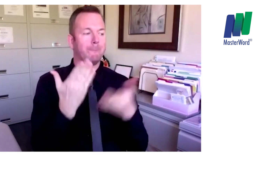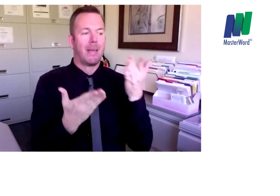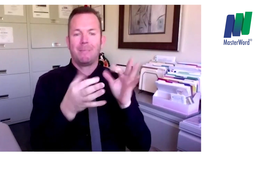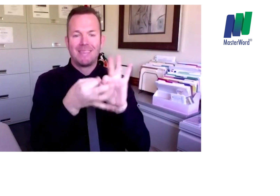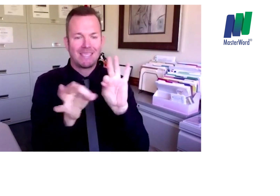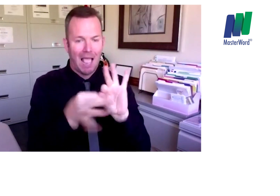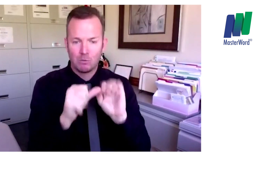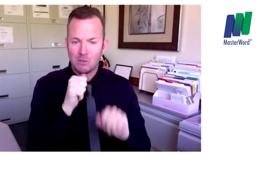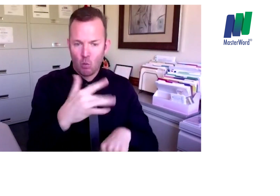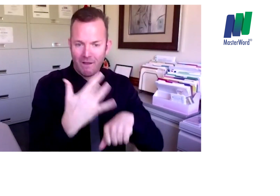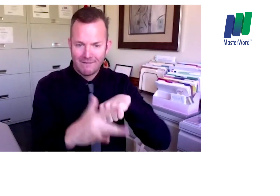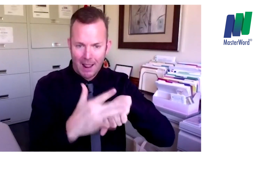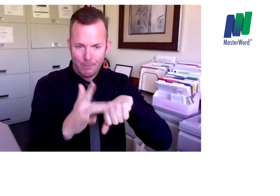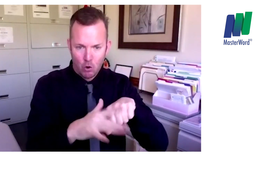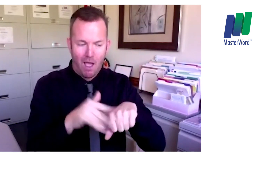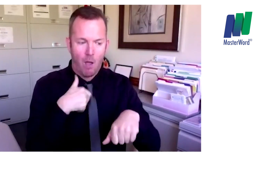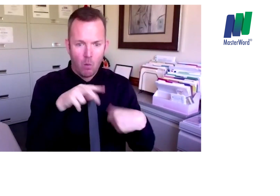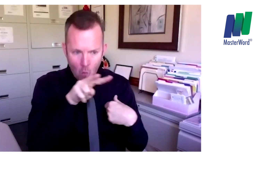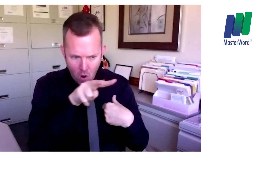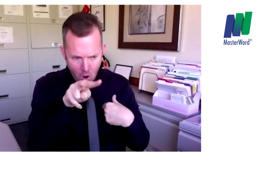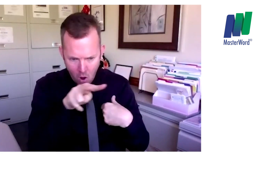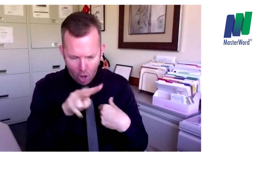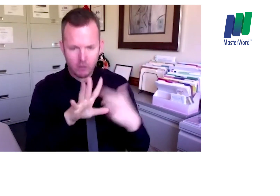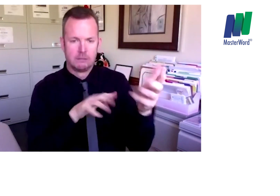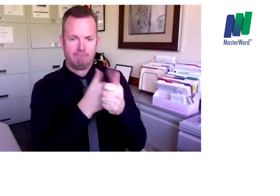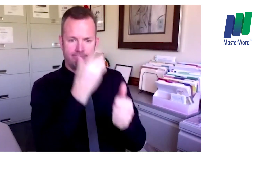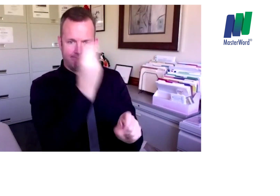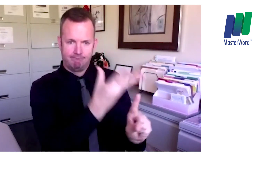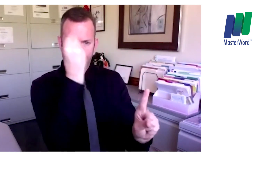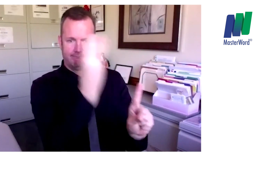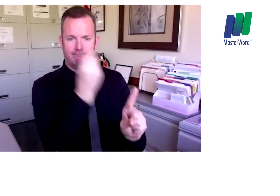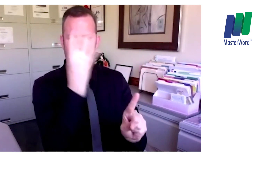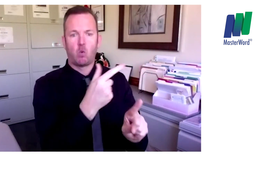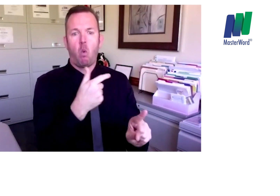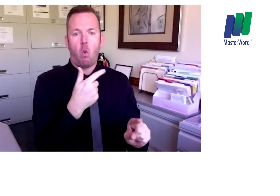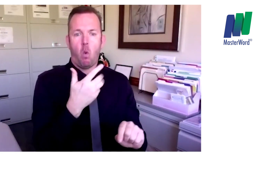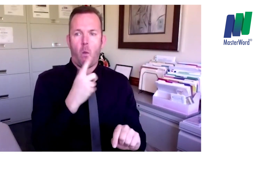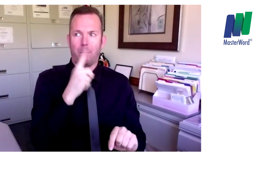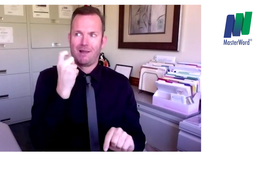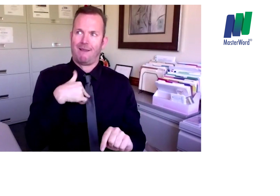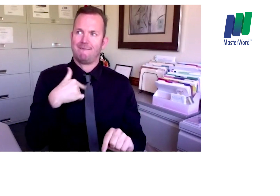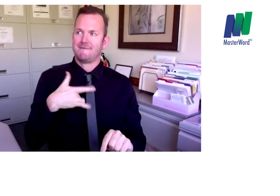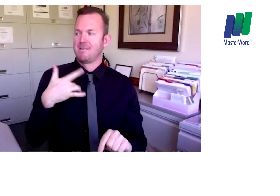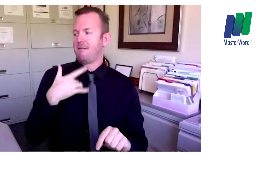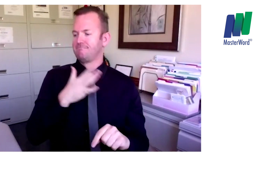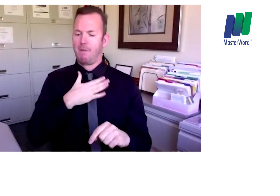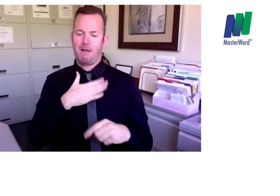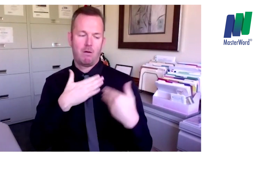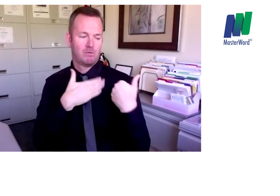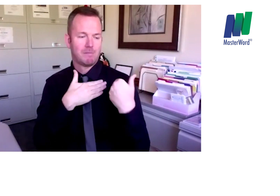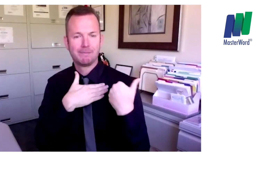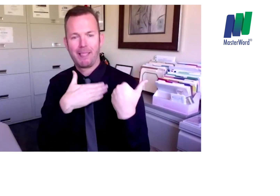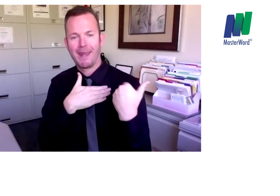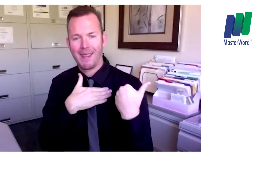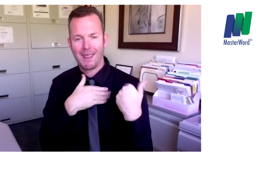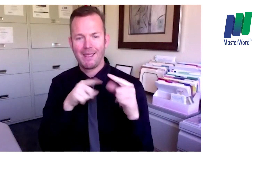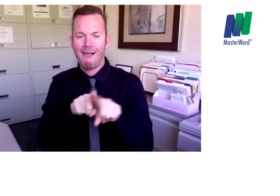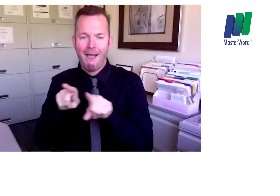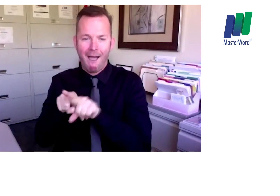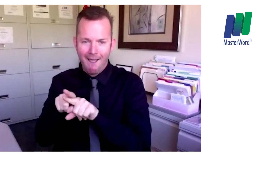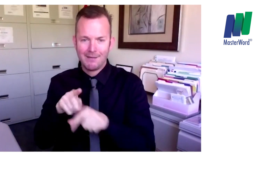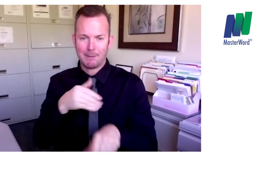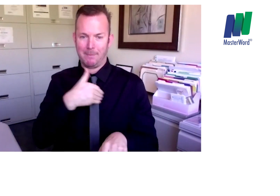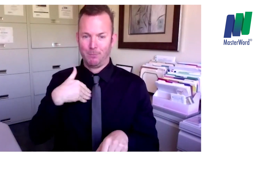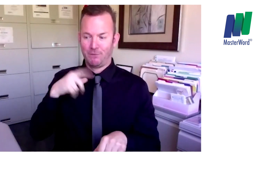really understand the total message or the captions were not available. So a lot of that communication passing is